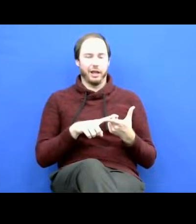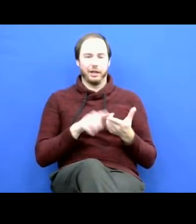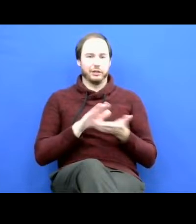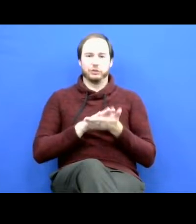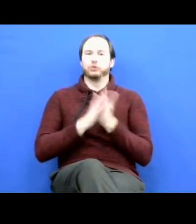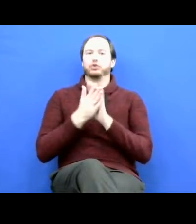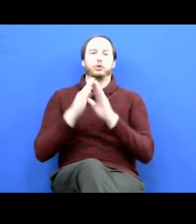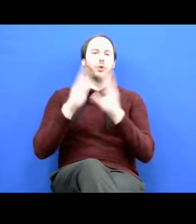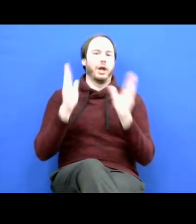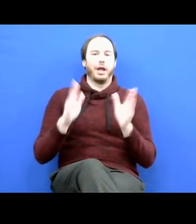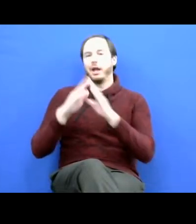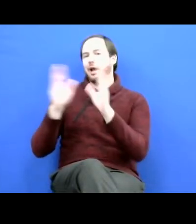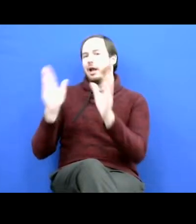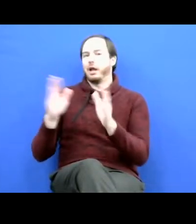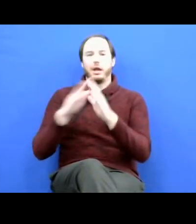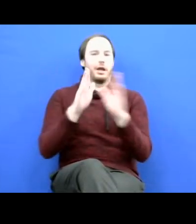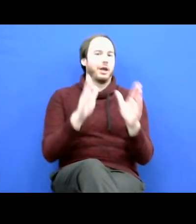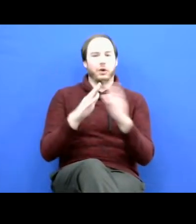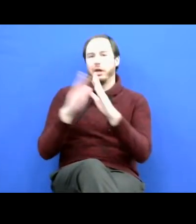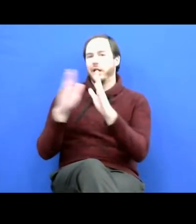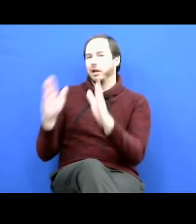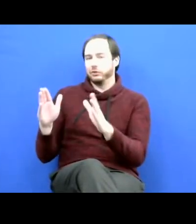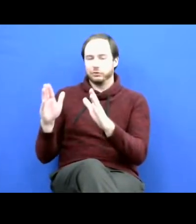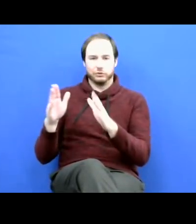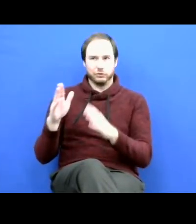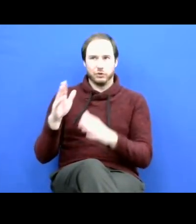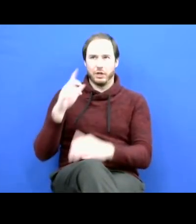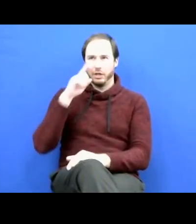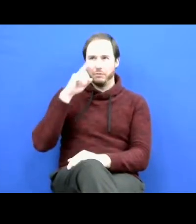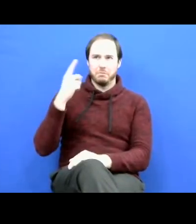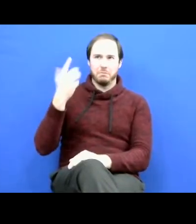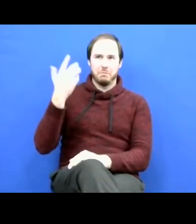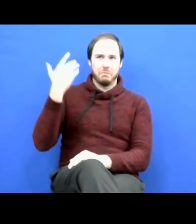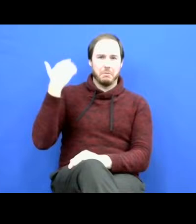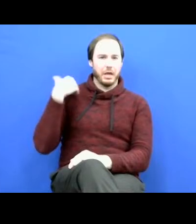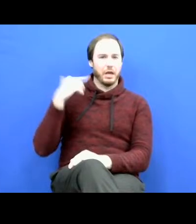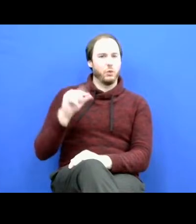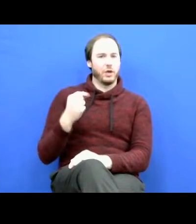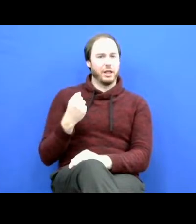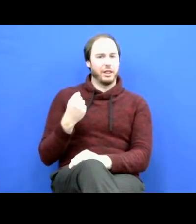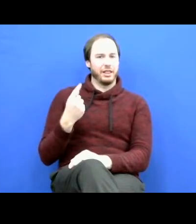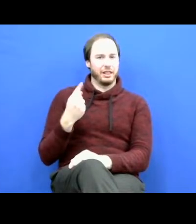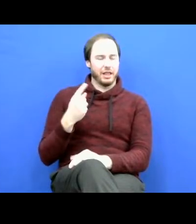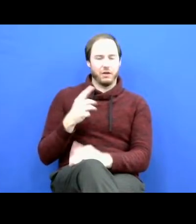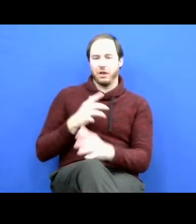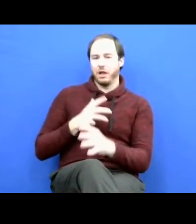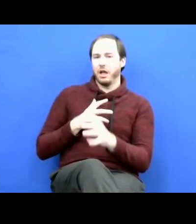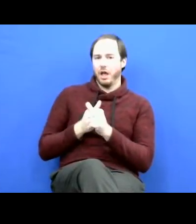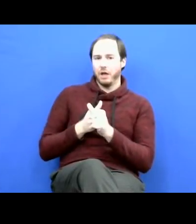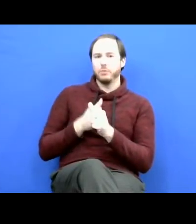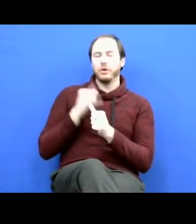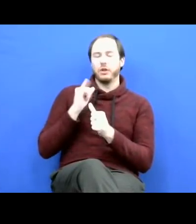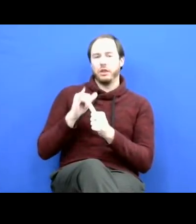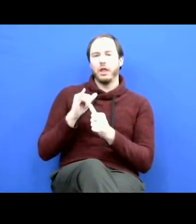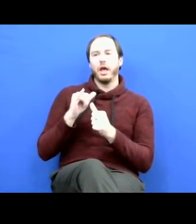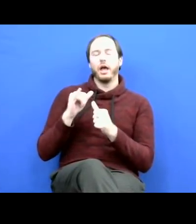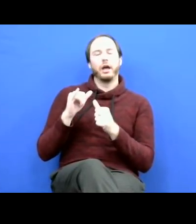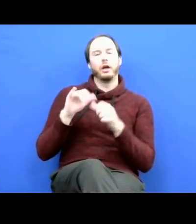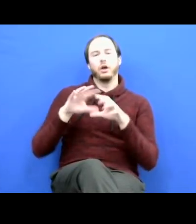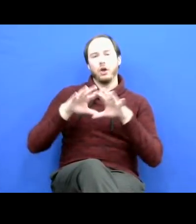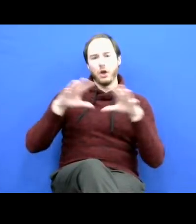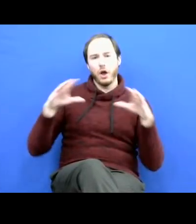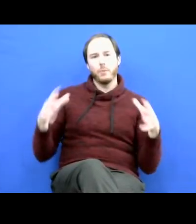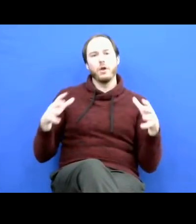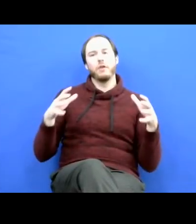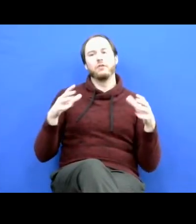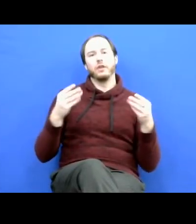into houses. And so in the 2011 update to the comprehensive land use poll or